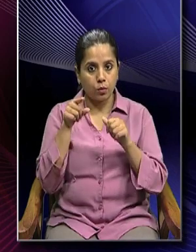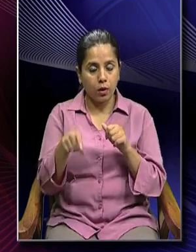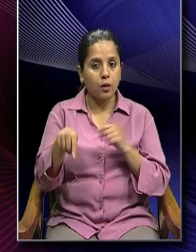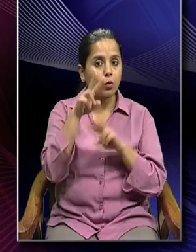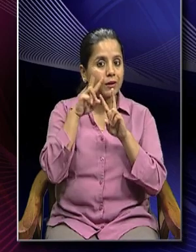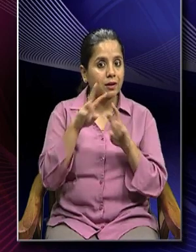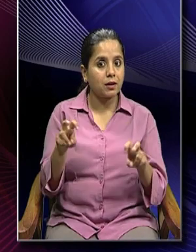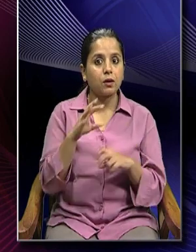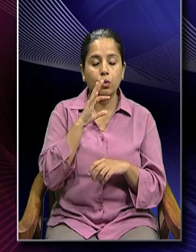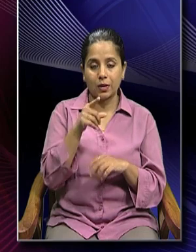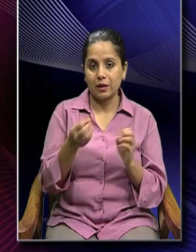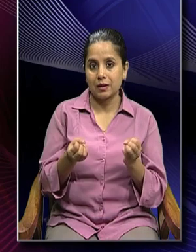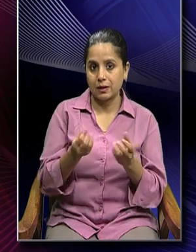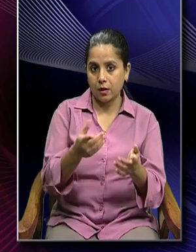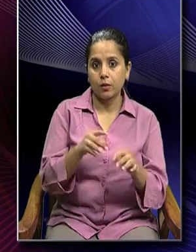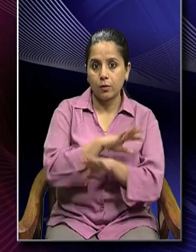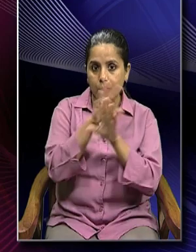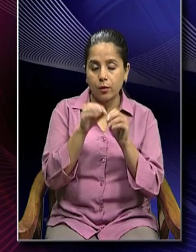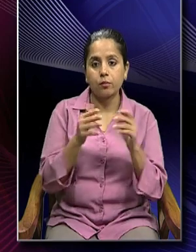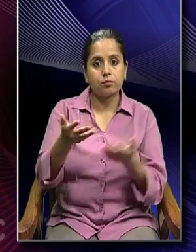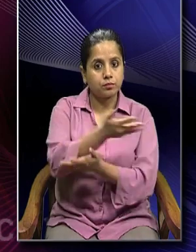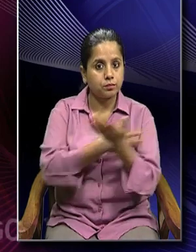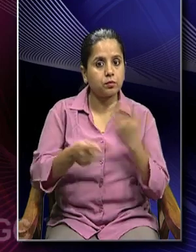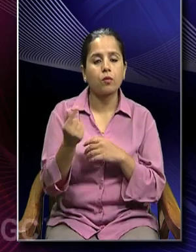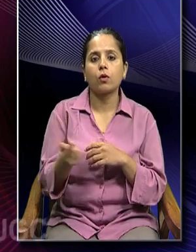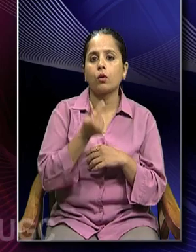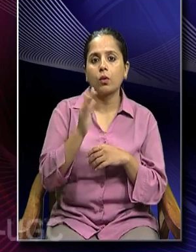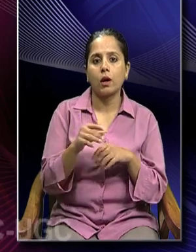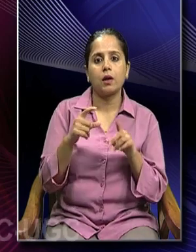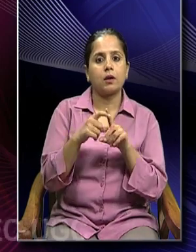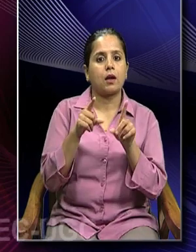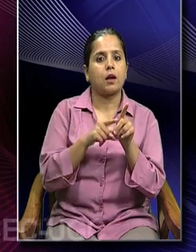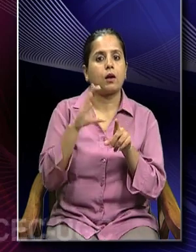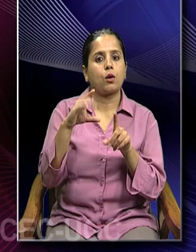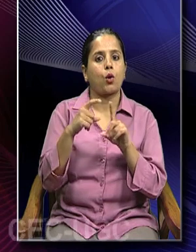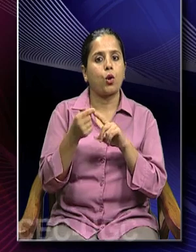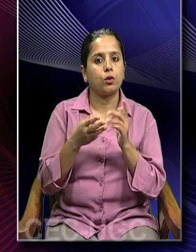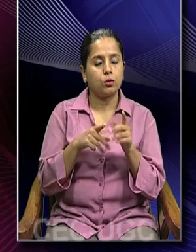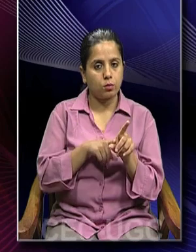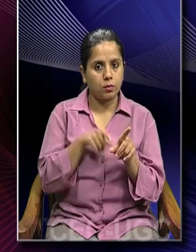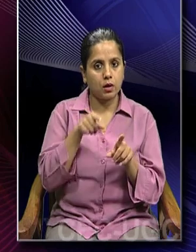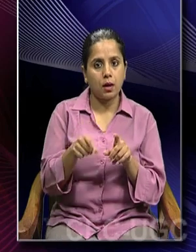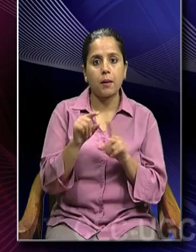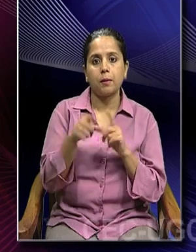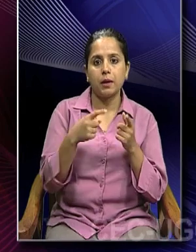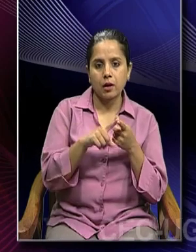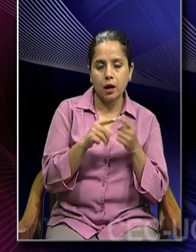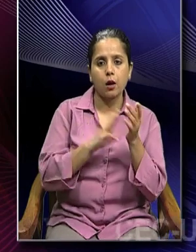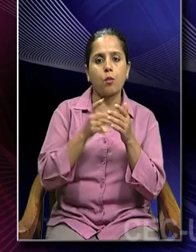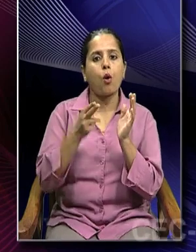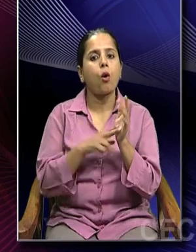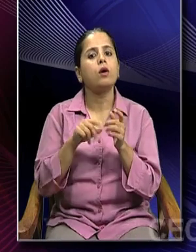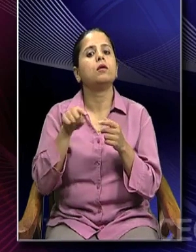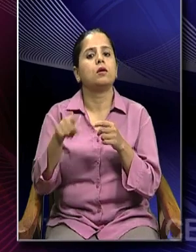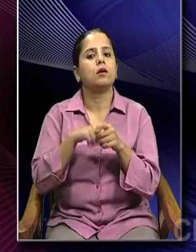who actually started this entire discourse uses a dichotomy of pre-modern era and the modern era, but we may